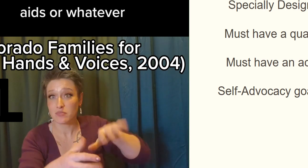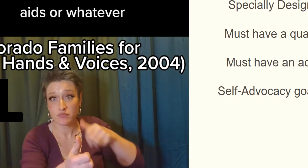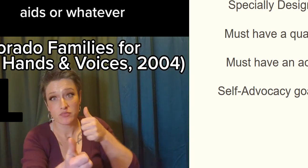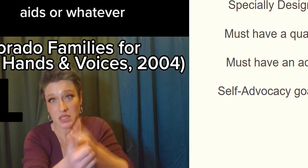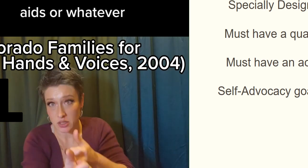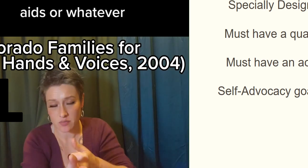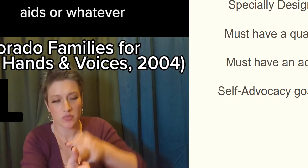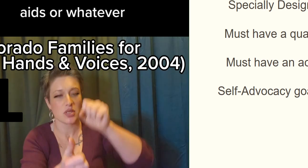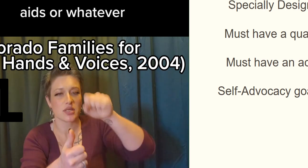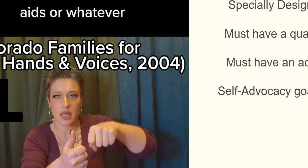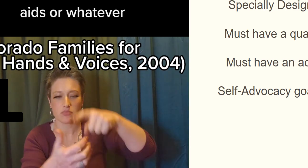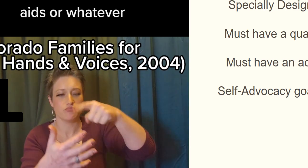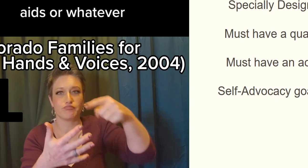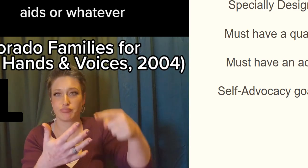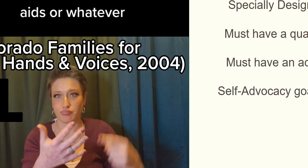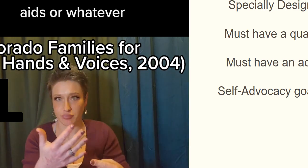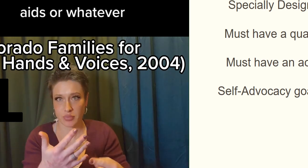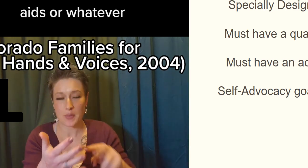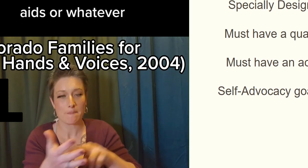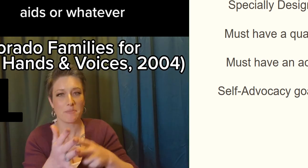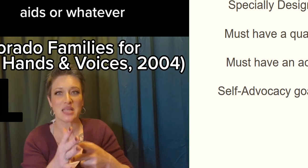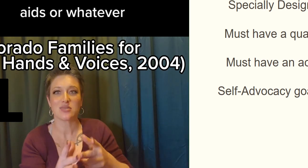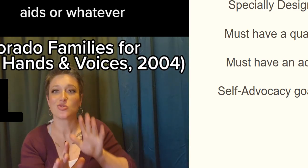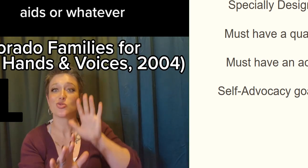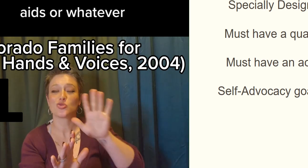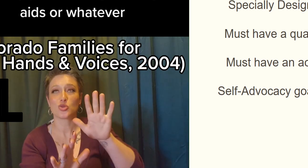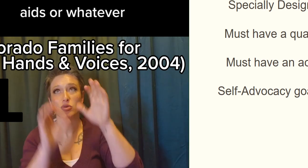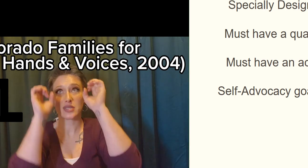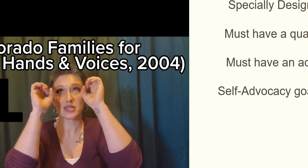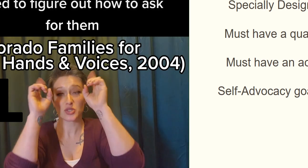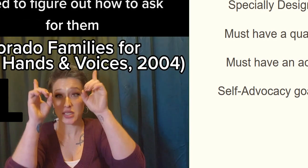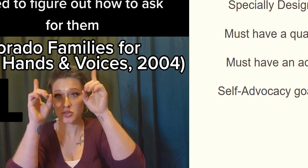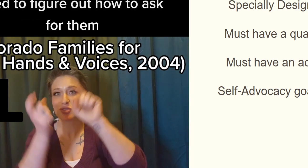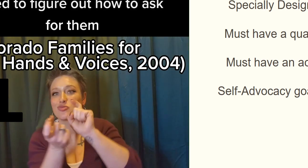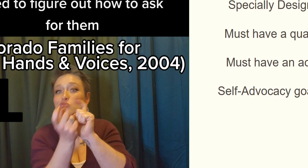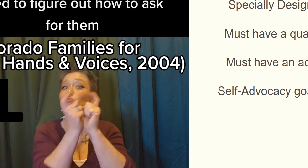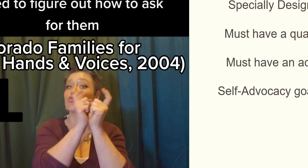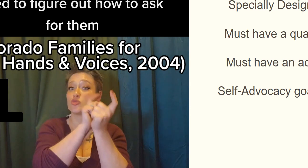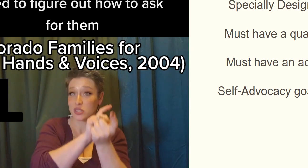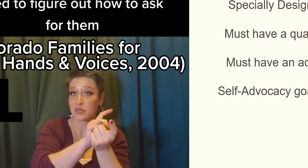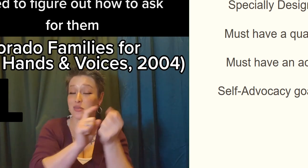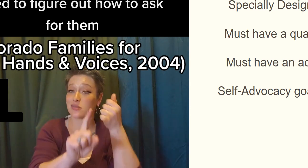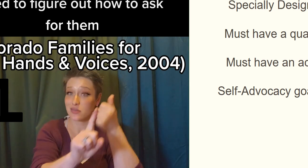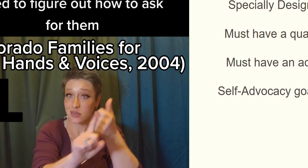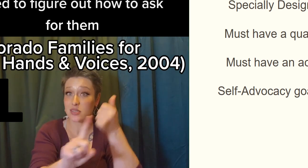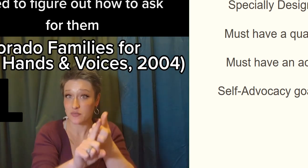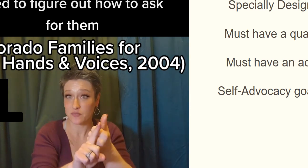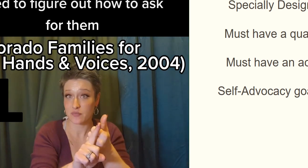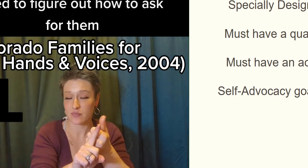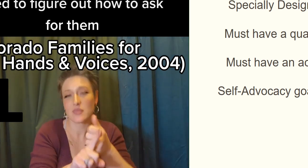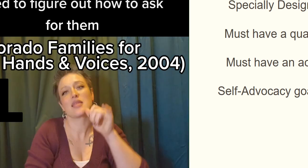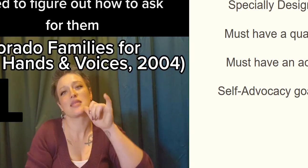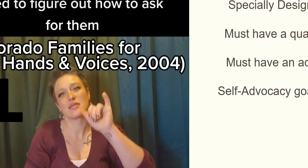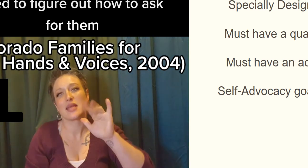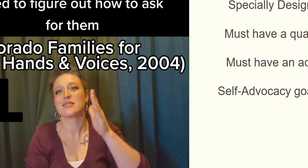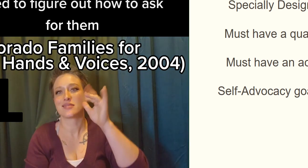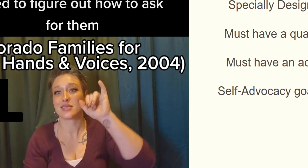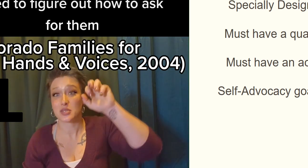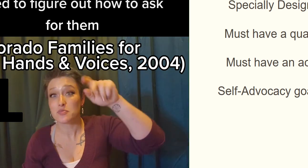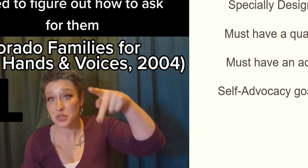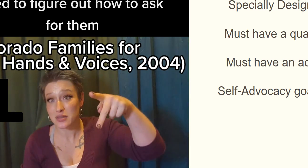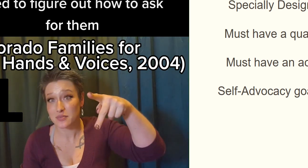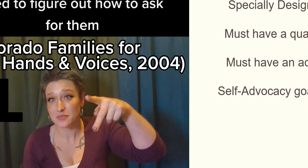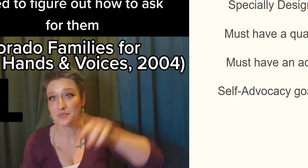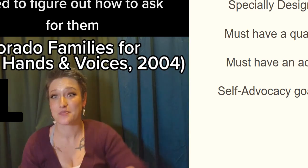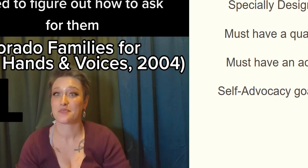why you have an interpreter, or why you're using hearing aids, or whatever. Those sorts of things impact your education,